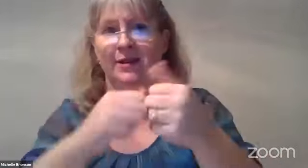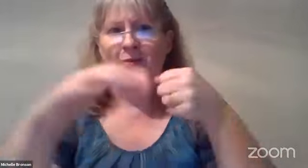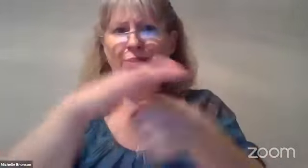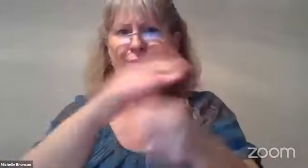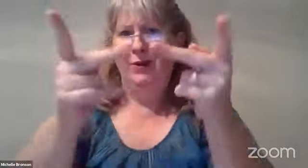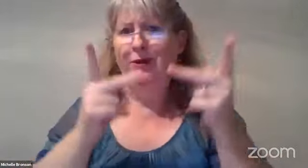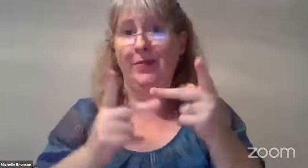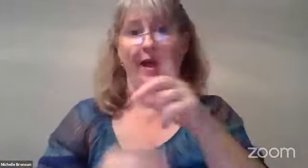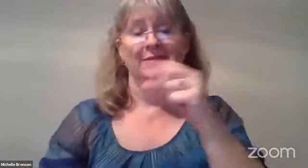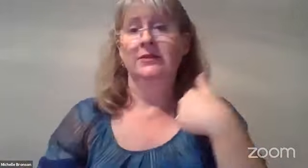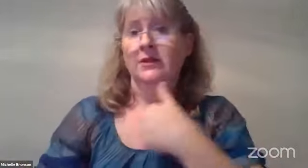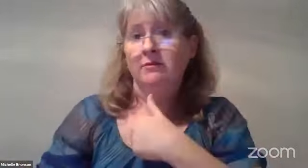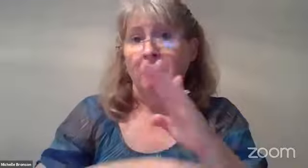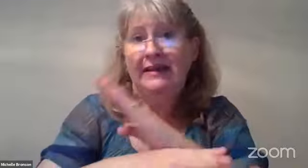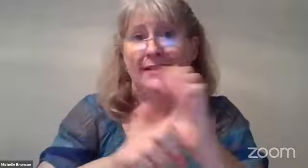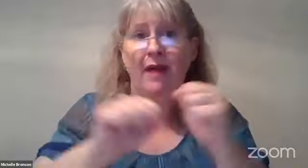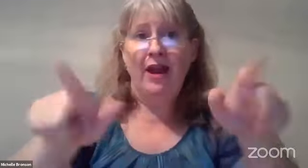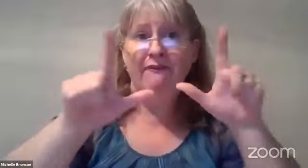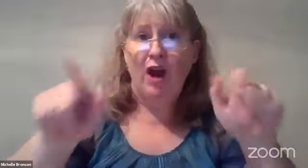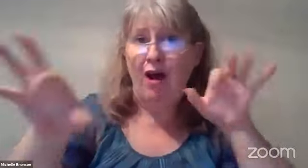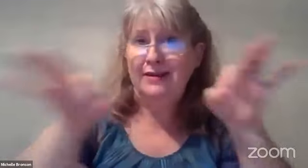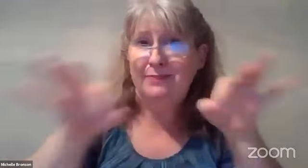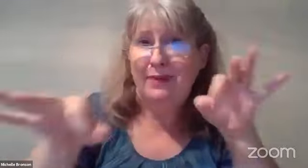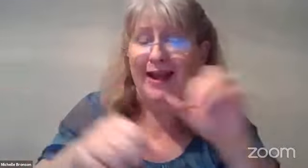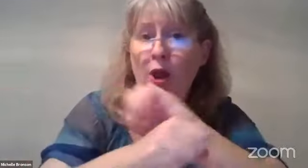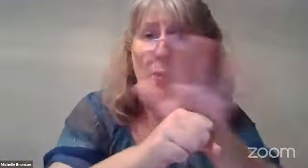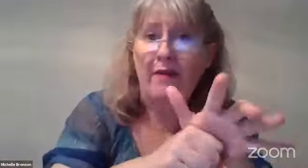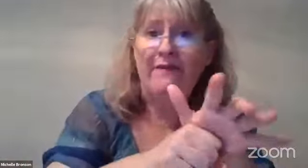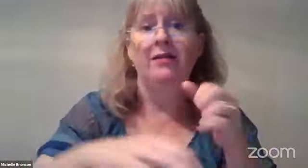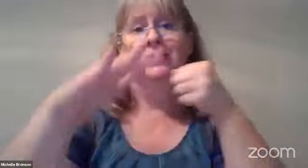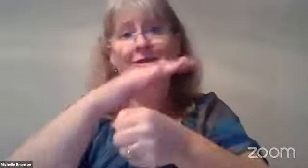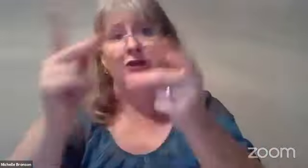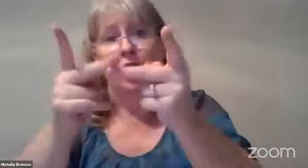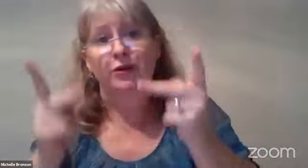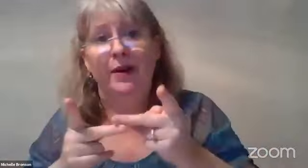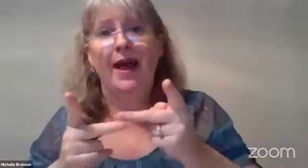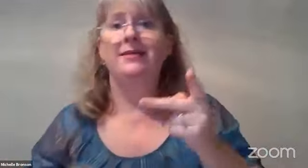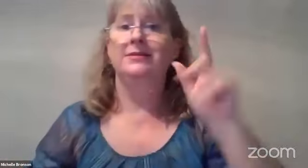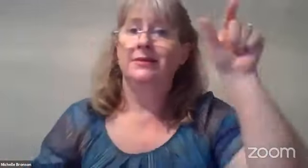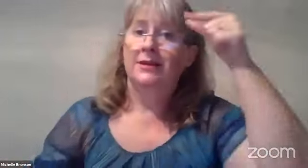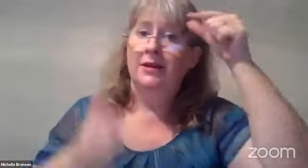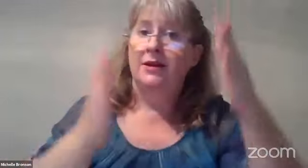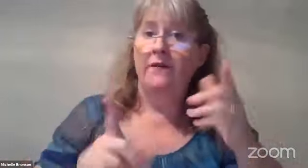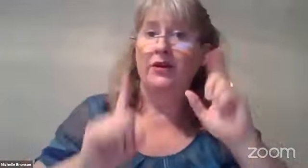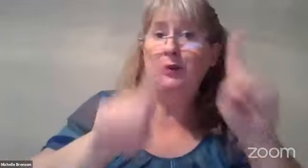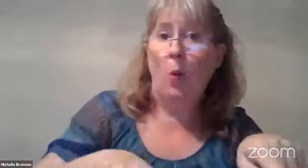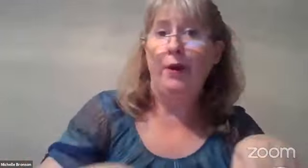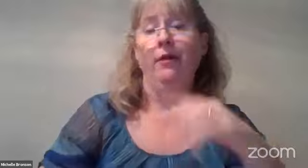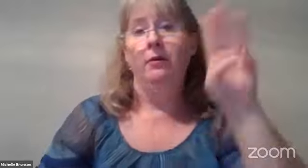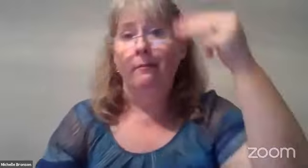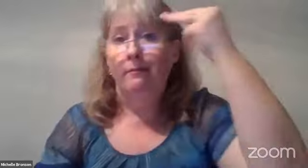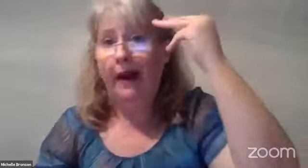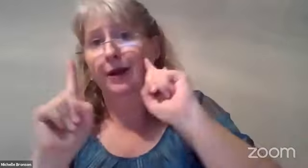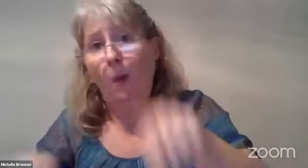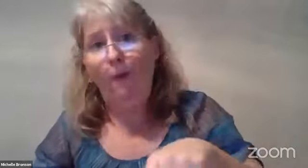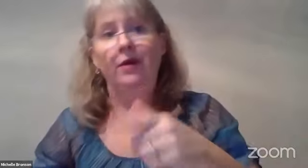inside. So we have been providing services even though we were shelter in place. We had different vlogs talking about coronavirus. We were giving vlogs